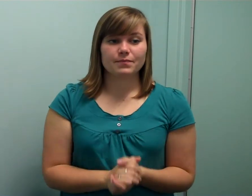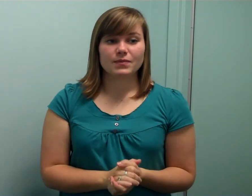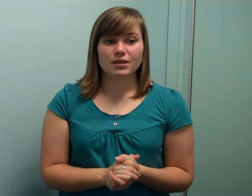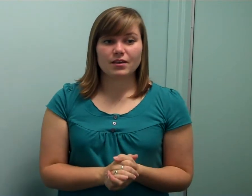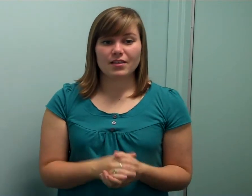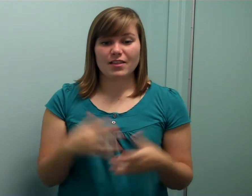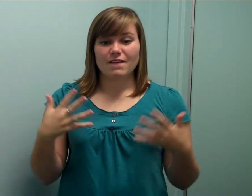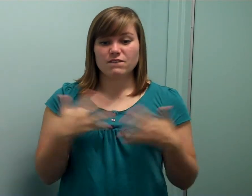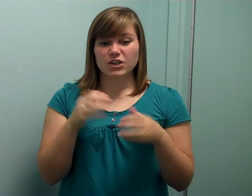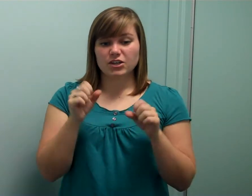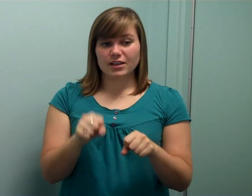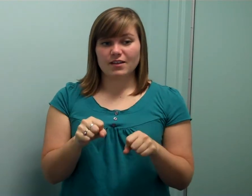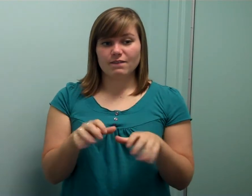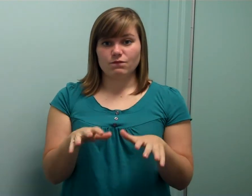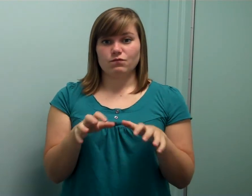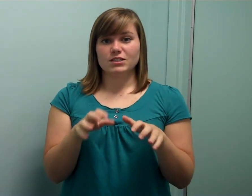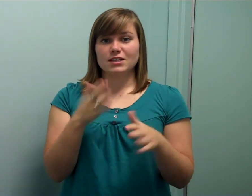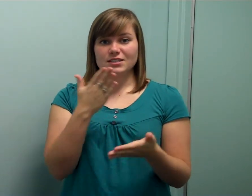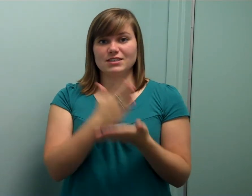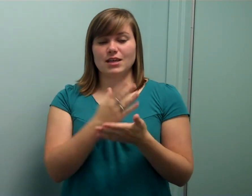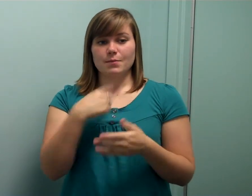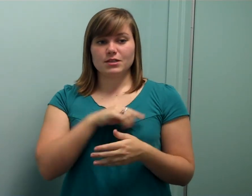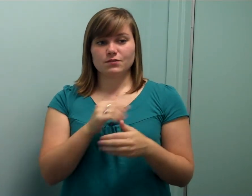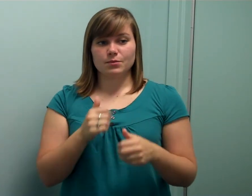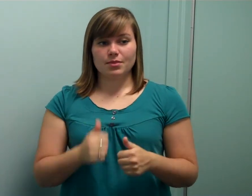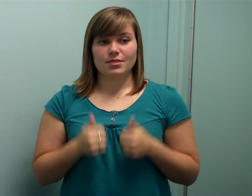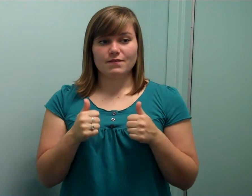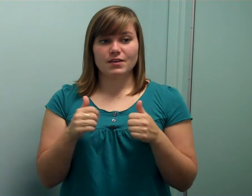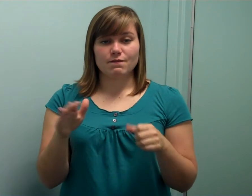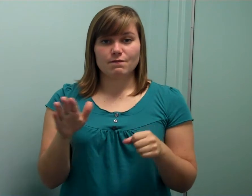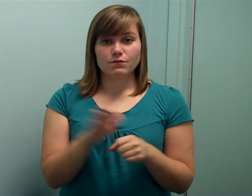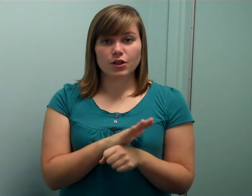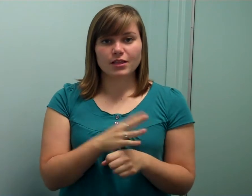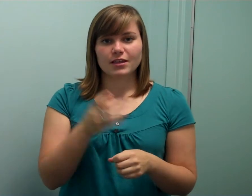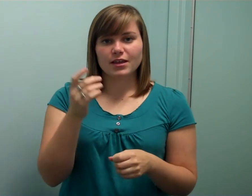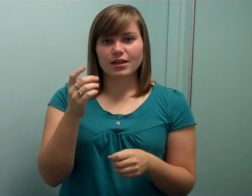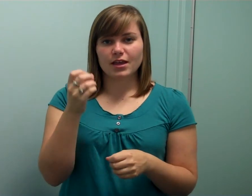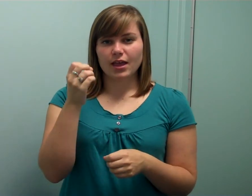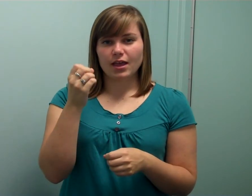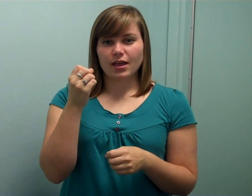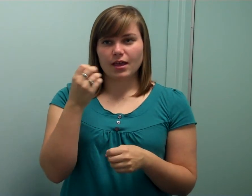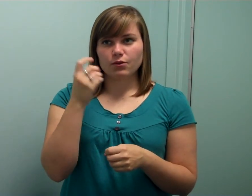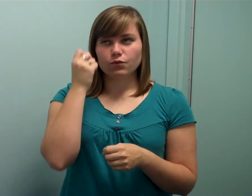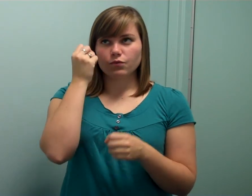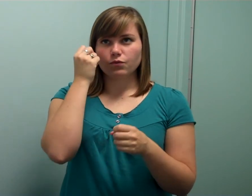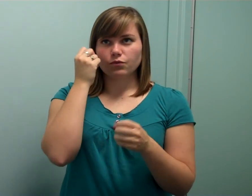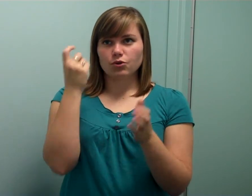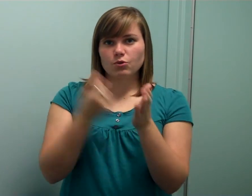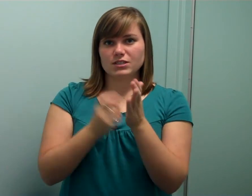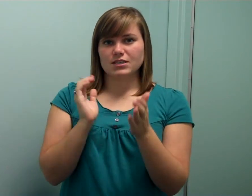us and to stop us from living fully or realizing our dreams. Well, what's the